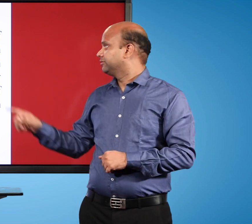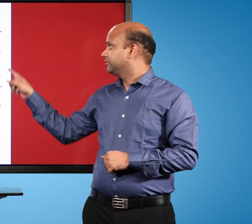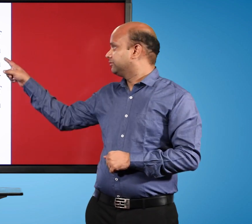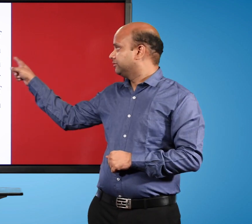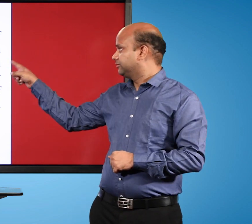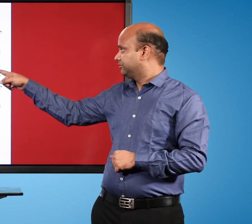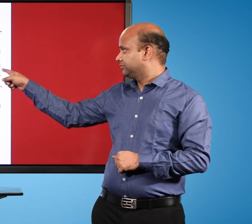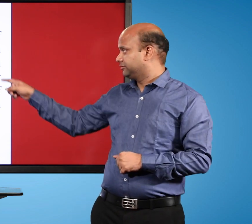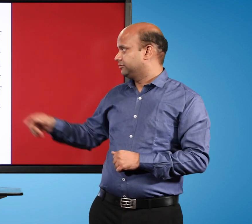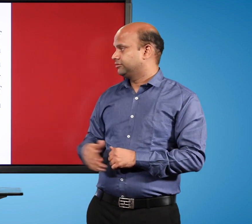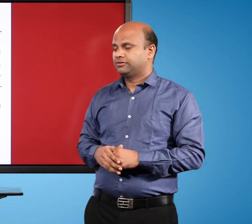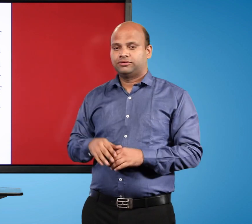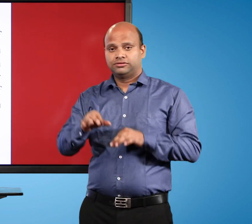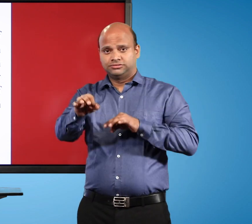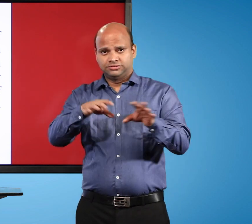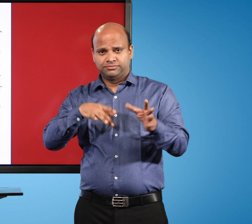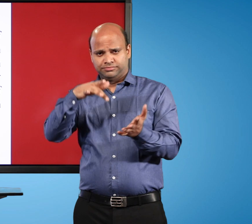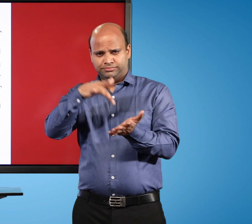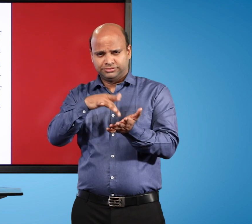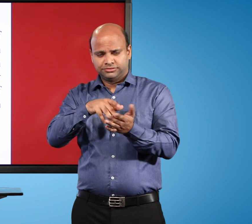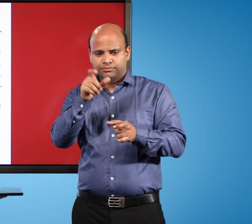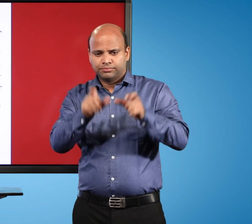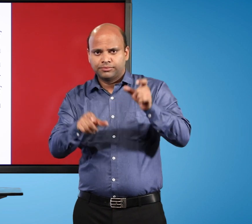We can also count the number of people in a city.